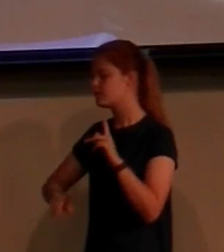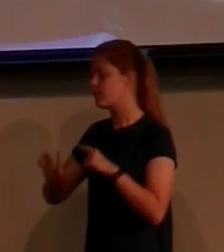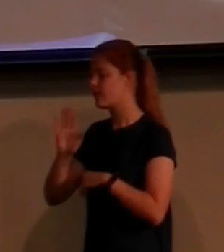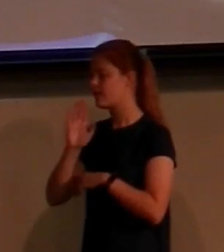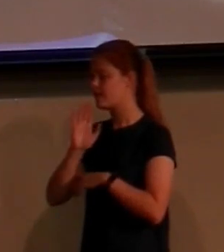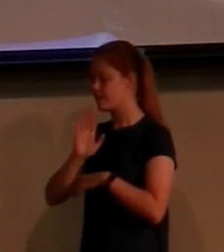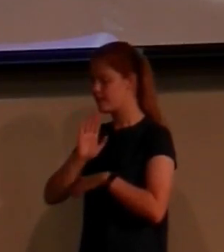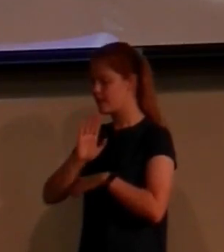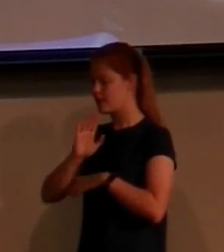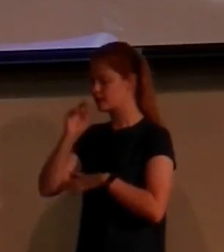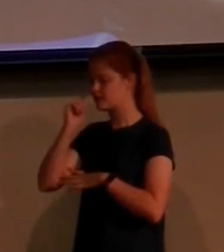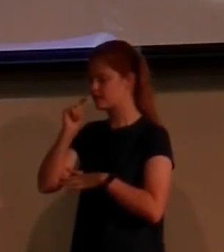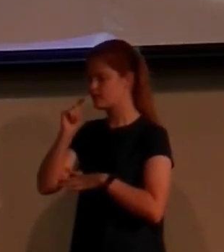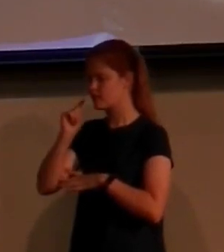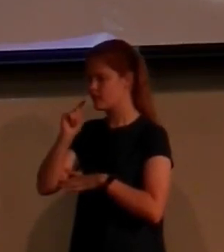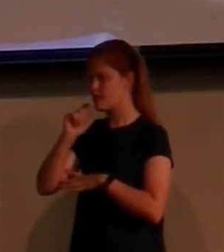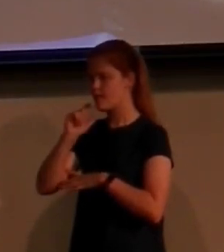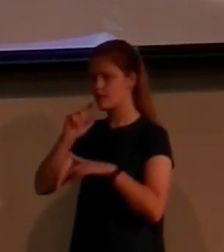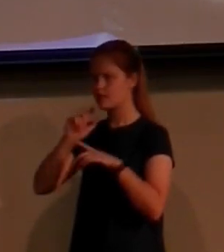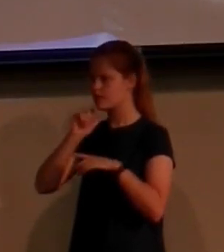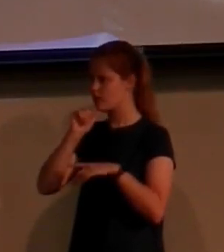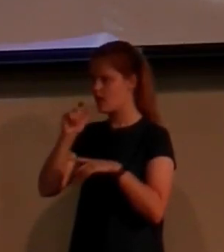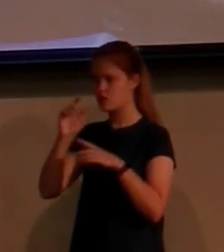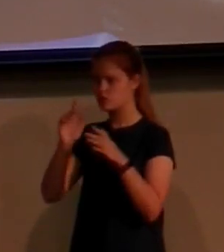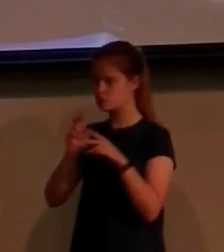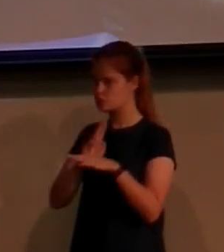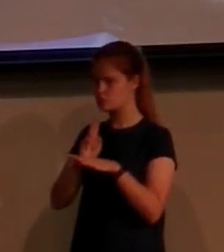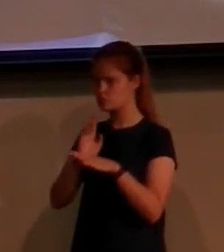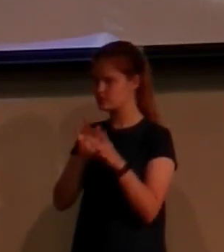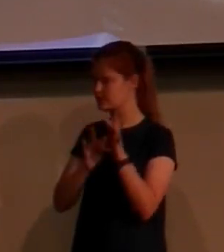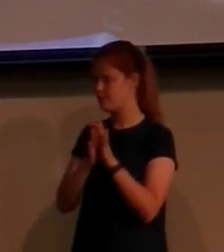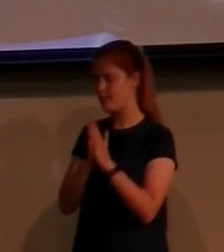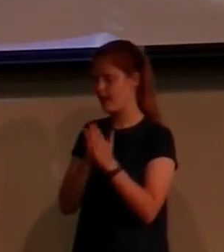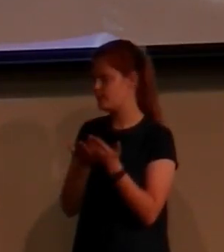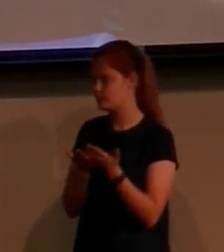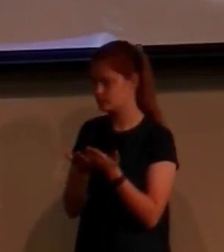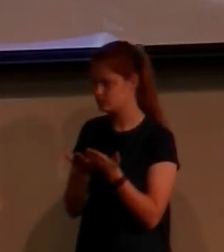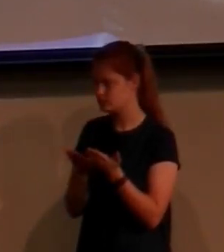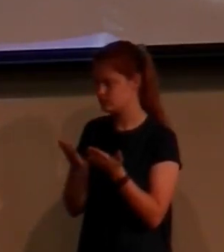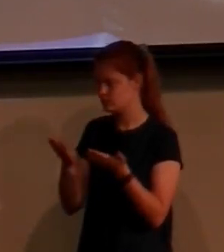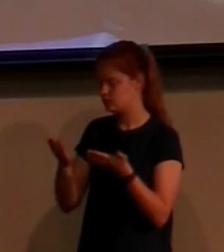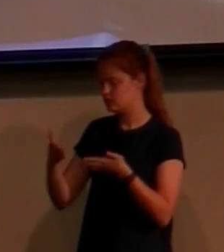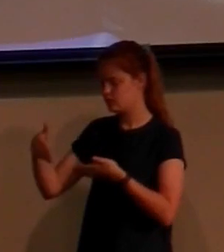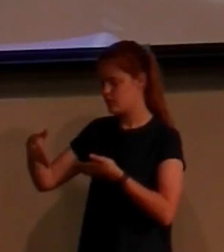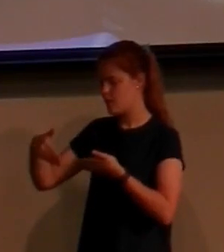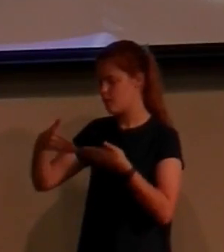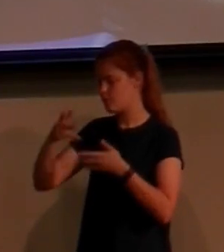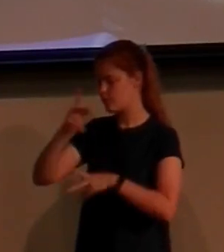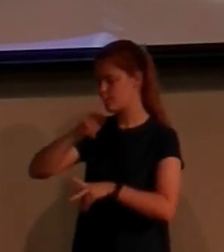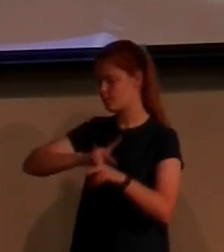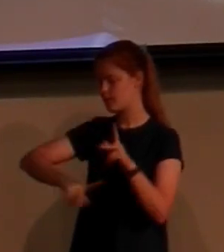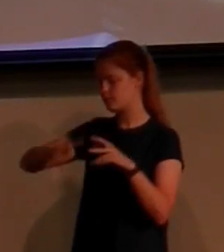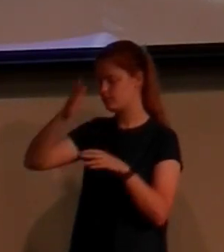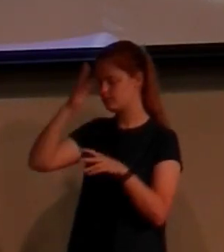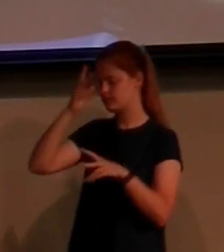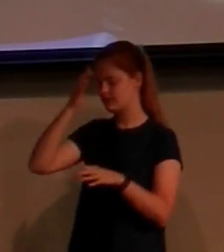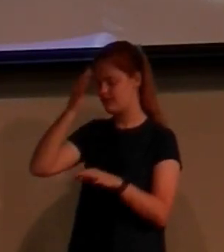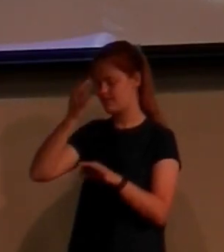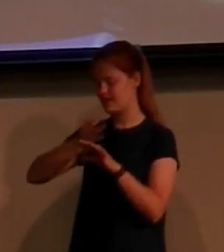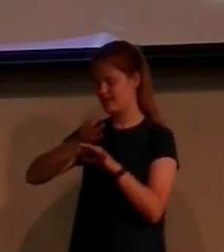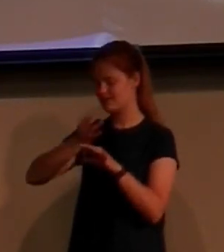use the Bible much to bring people to the faith.